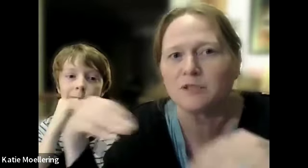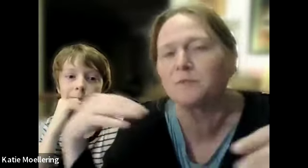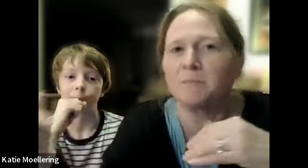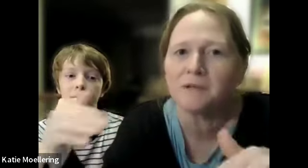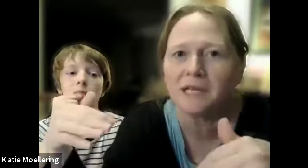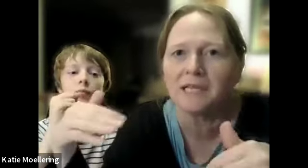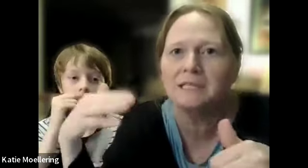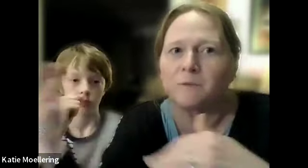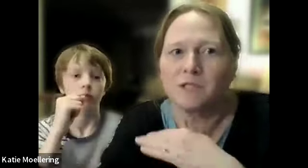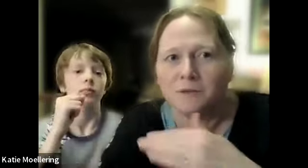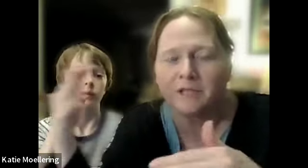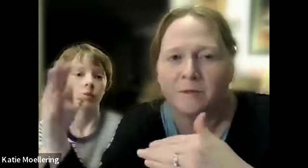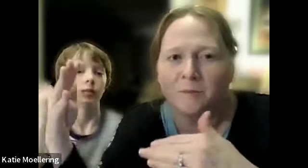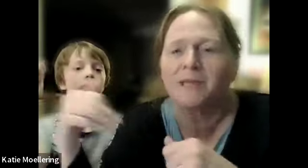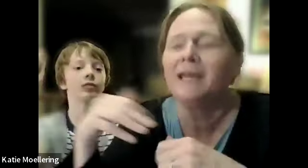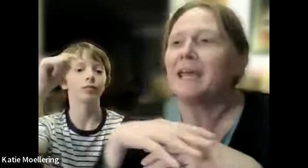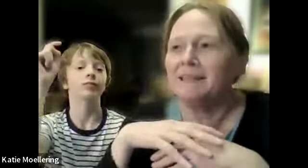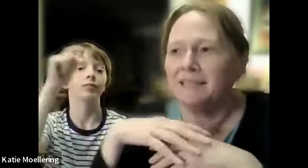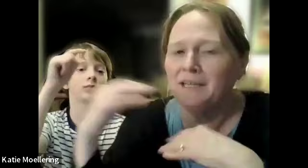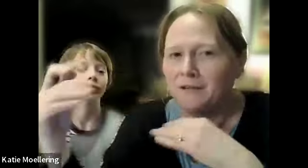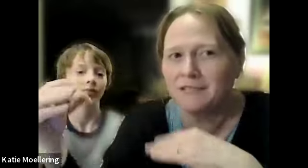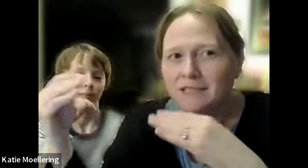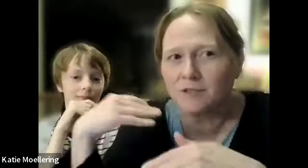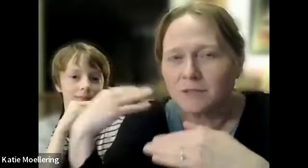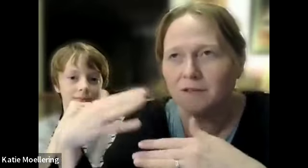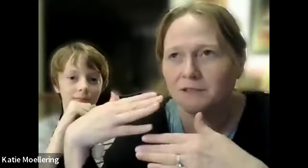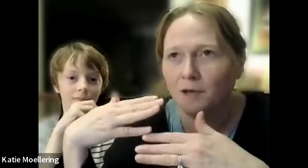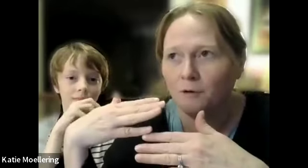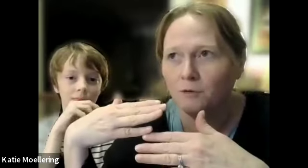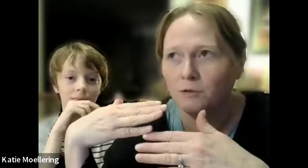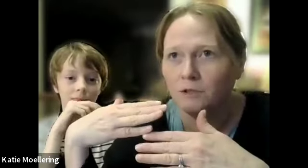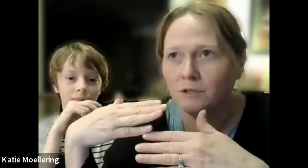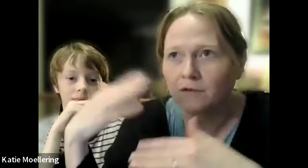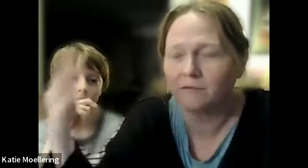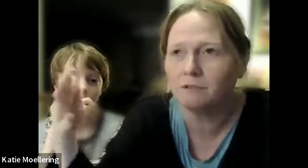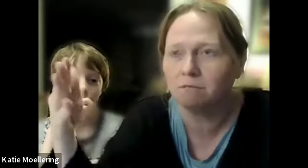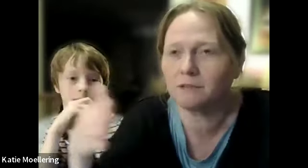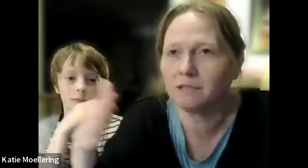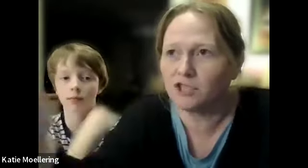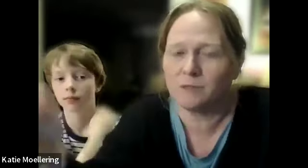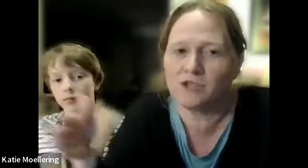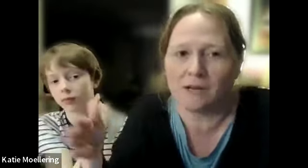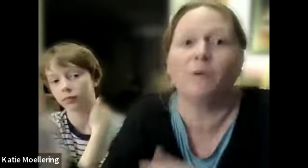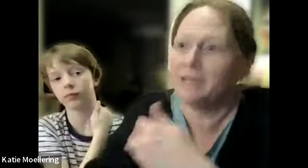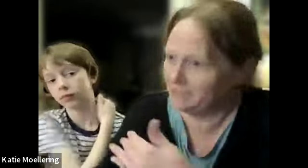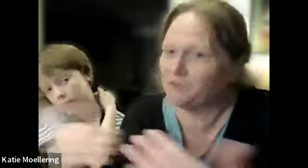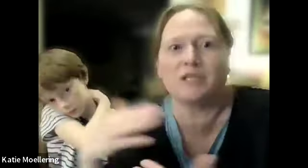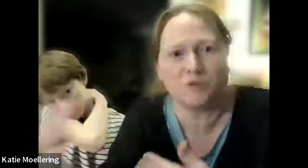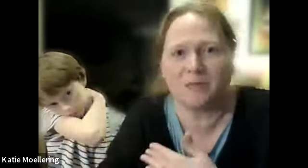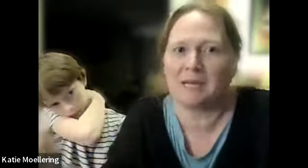motion with both hands when two instruments were playing. And then I noticed that she was also like, she would change when a different instrument came